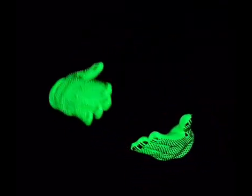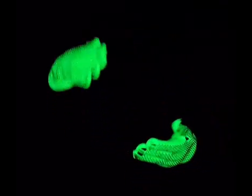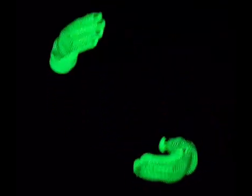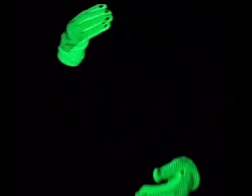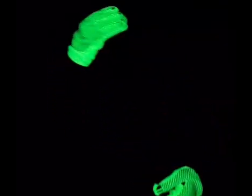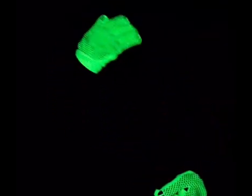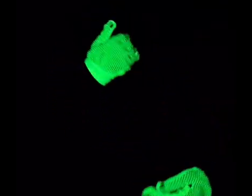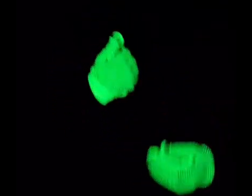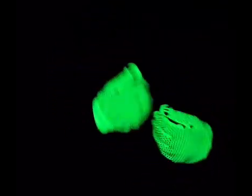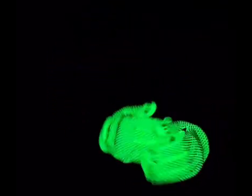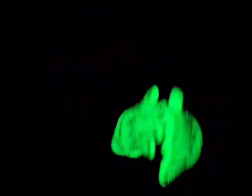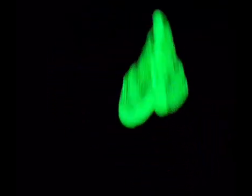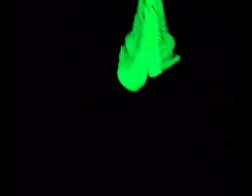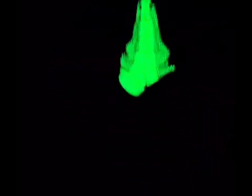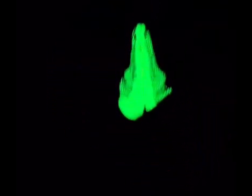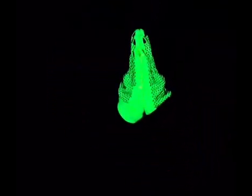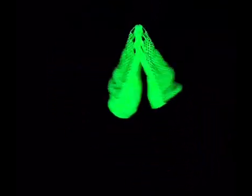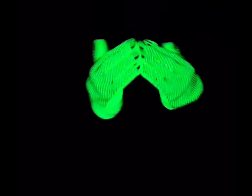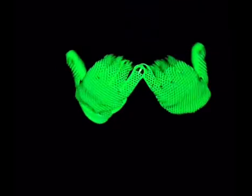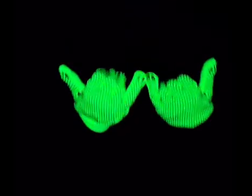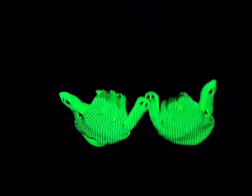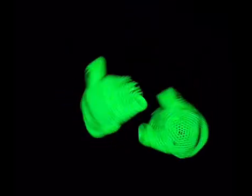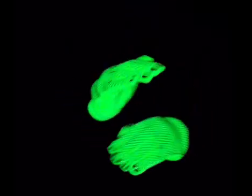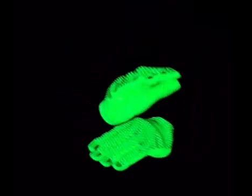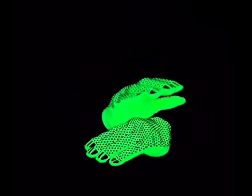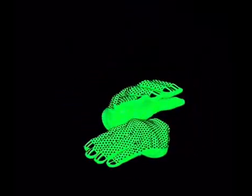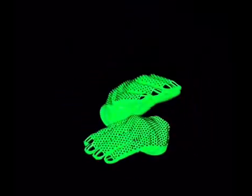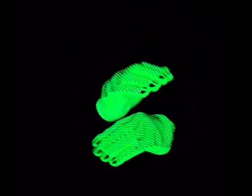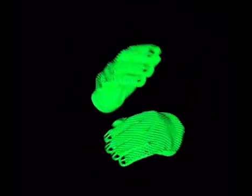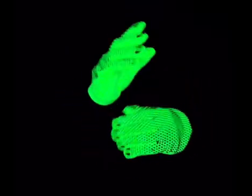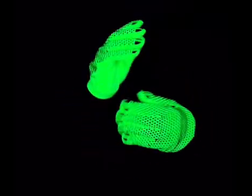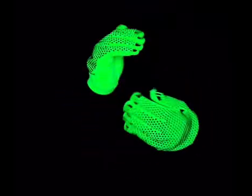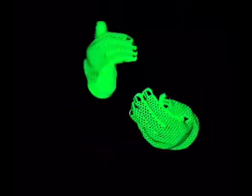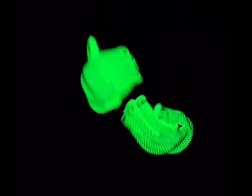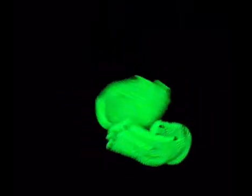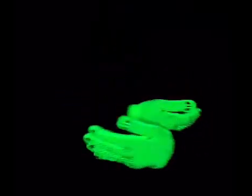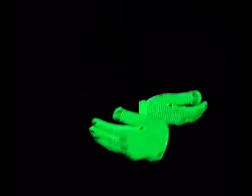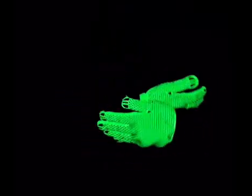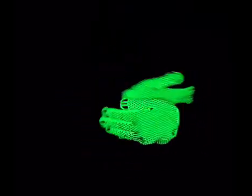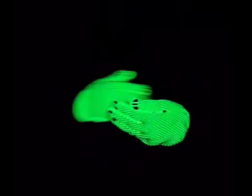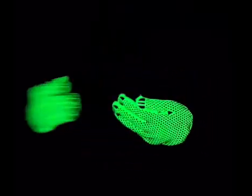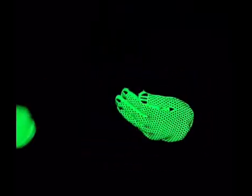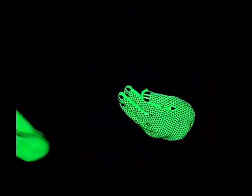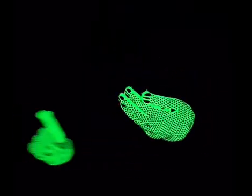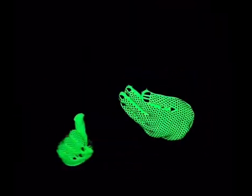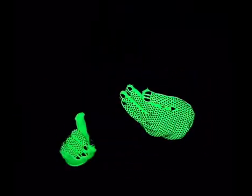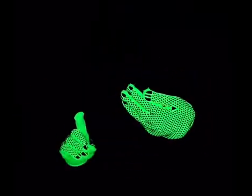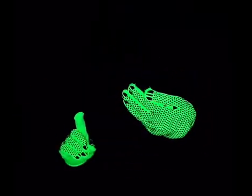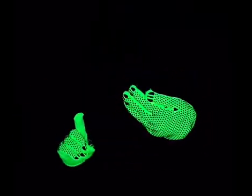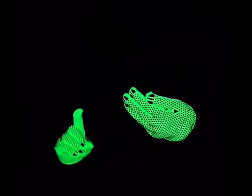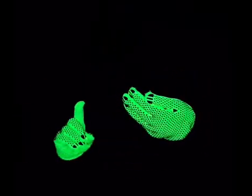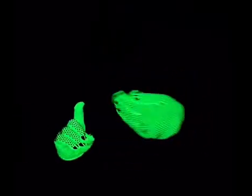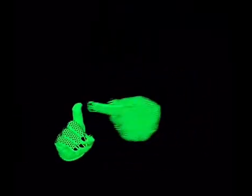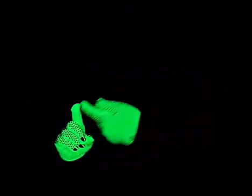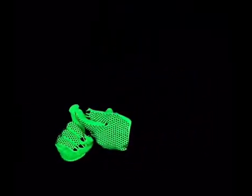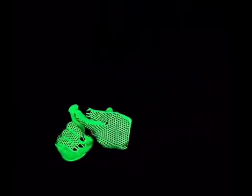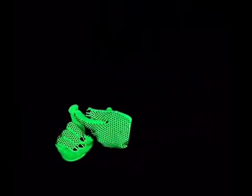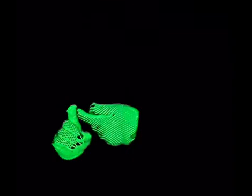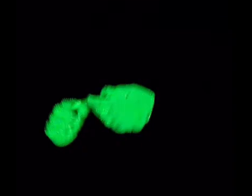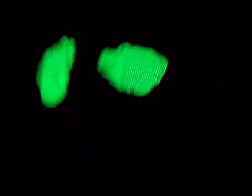I bowed my head to pray tonight Felt my little girl by my side She slipped